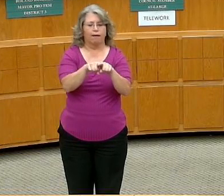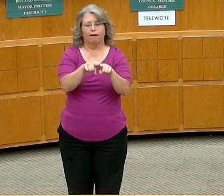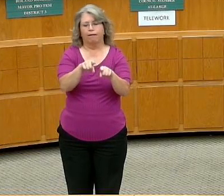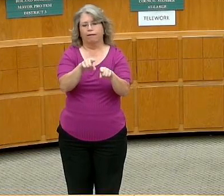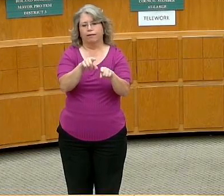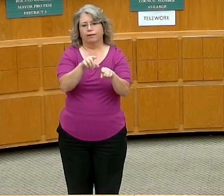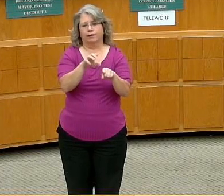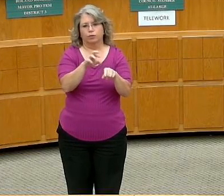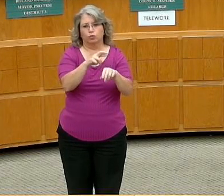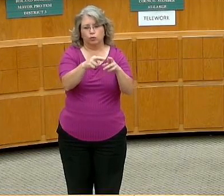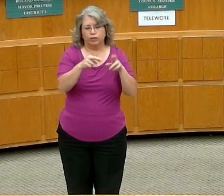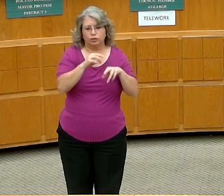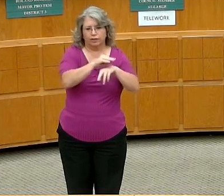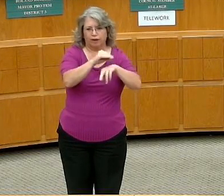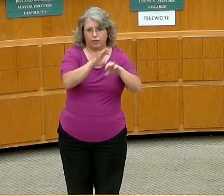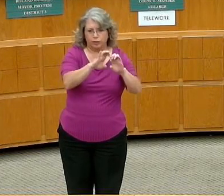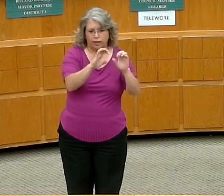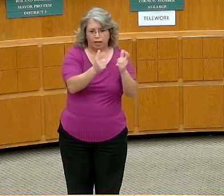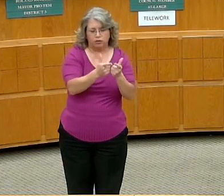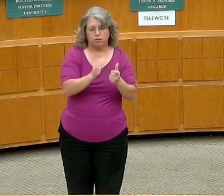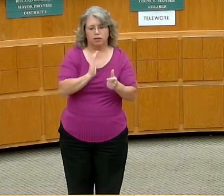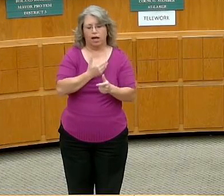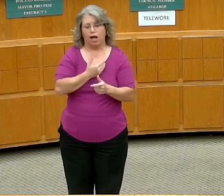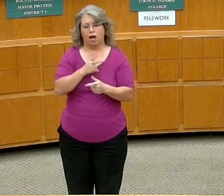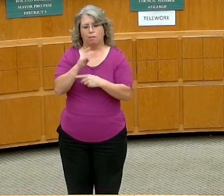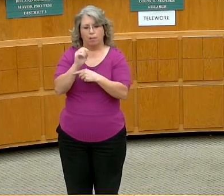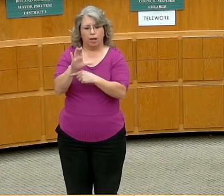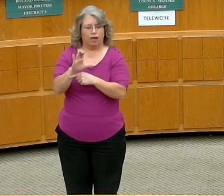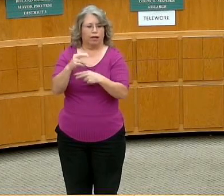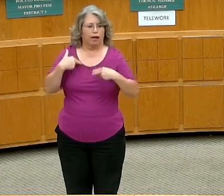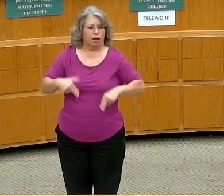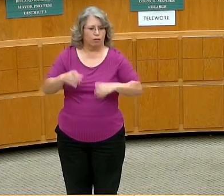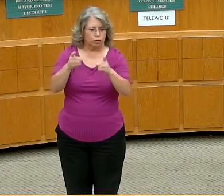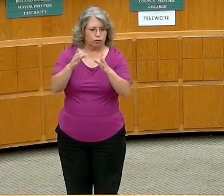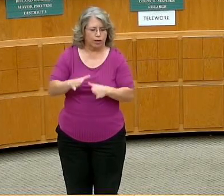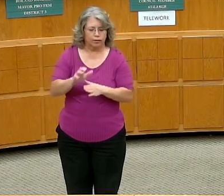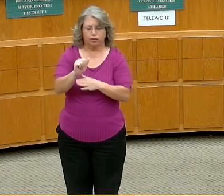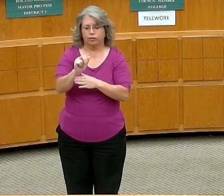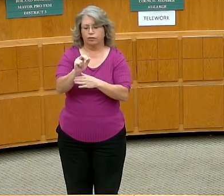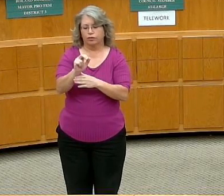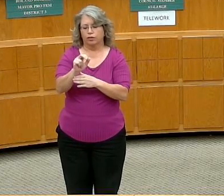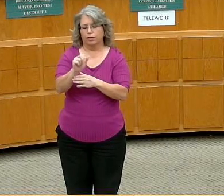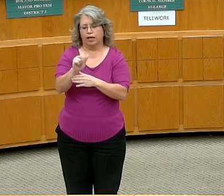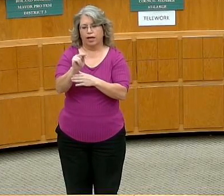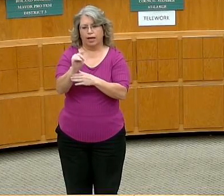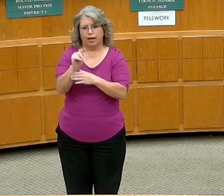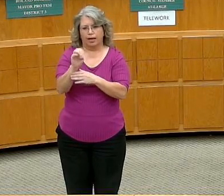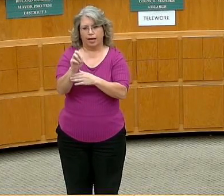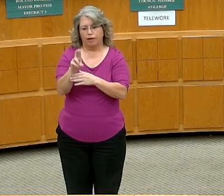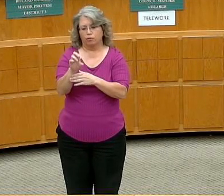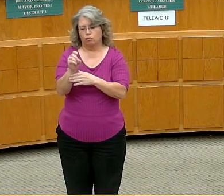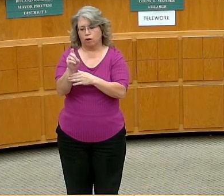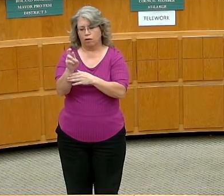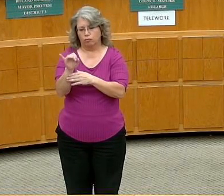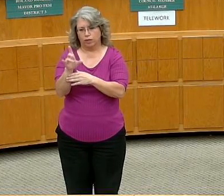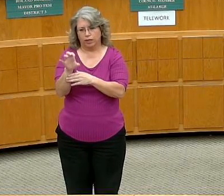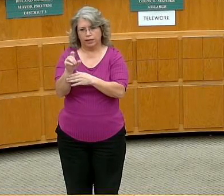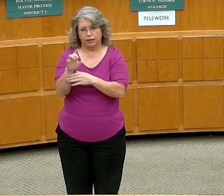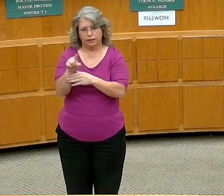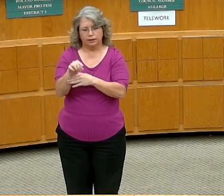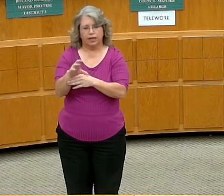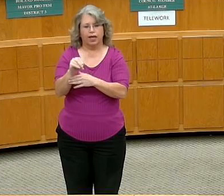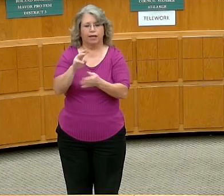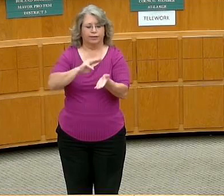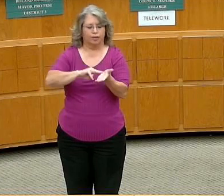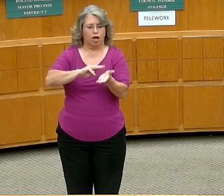Public Health Director Annette Rodriguez, and our Assistant Public Health Director, Dr. Dante Gonzalez, and other professionals